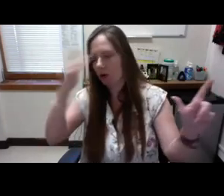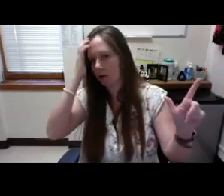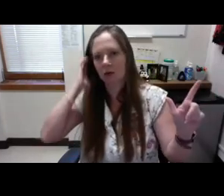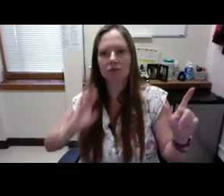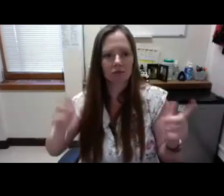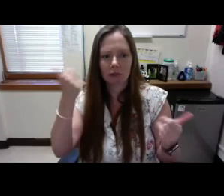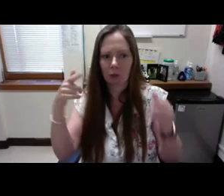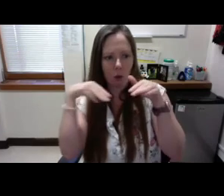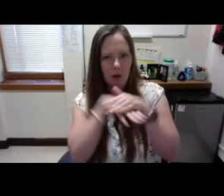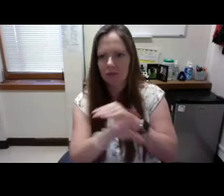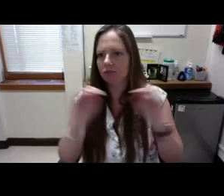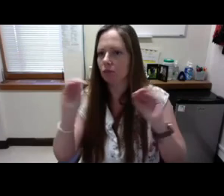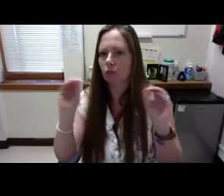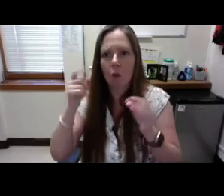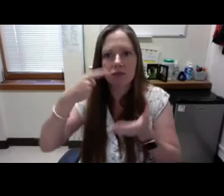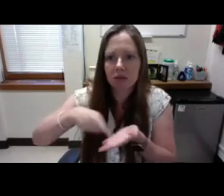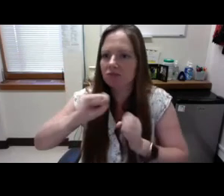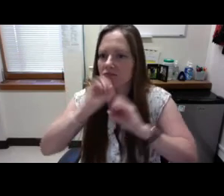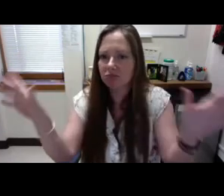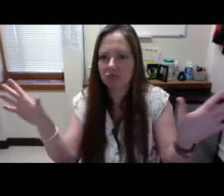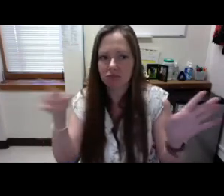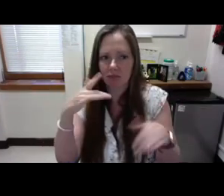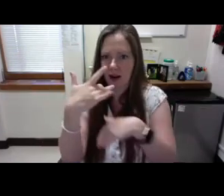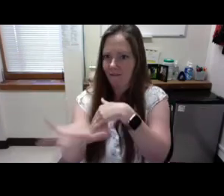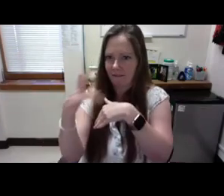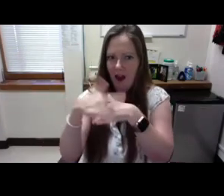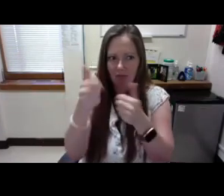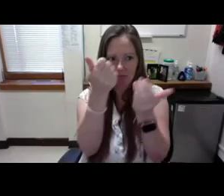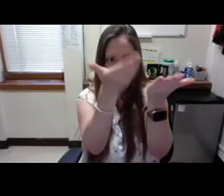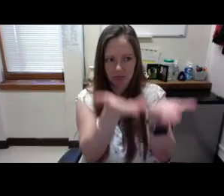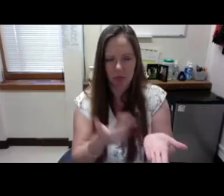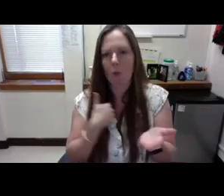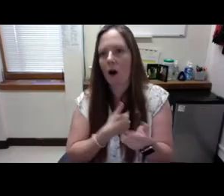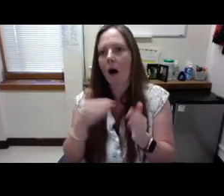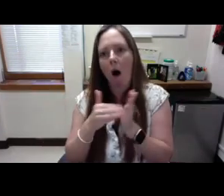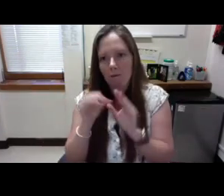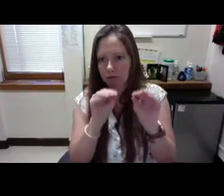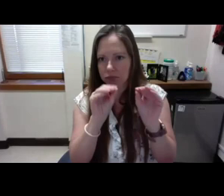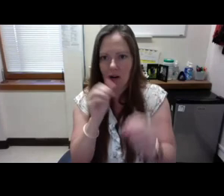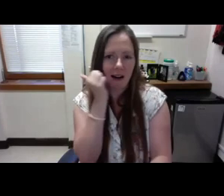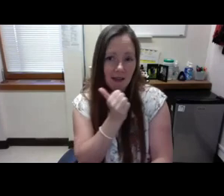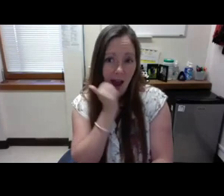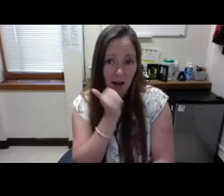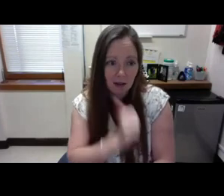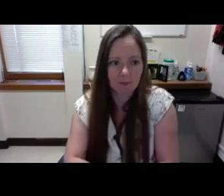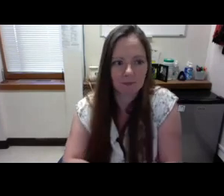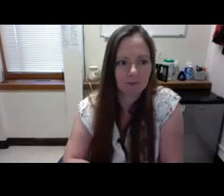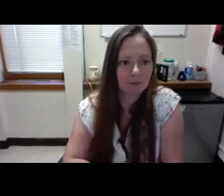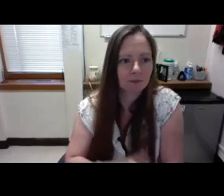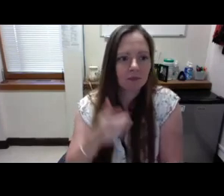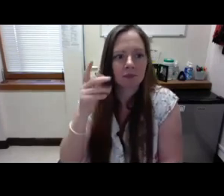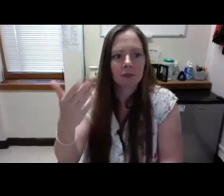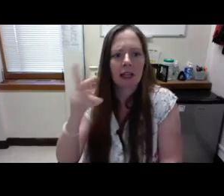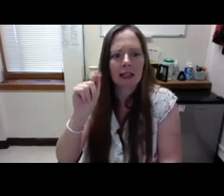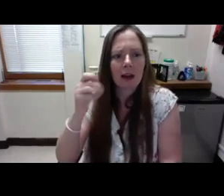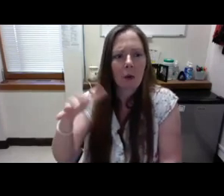This is something that anyone can access. There's no fee you have to pay or anything. All of this is available, and we often add